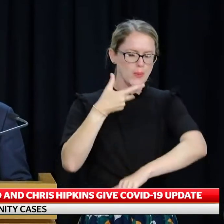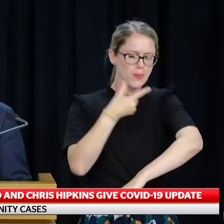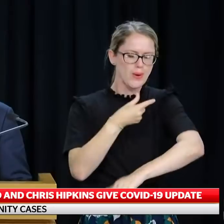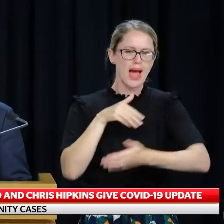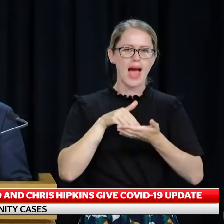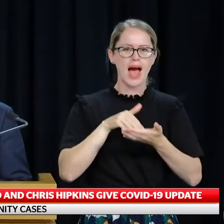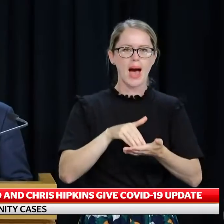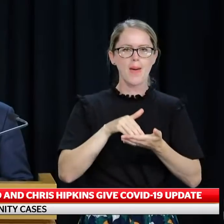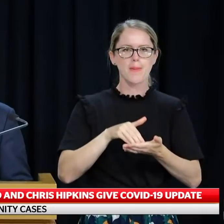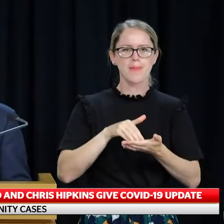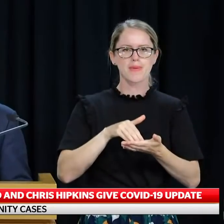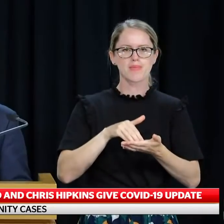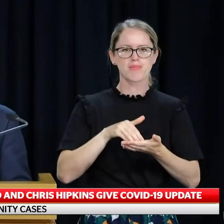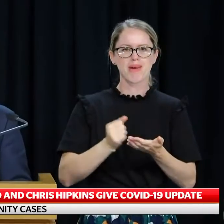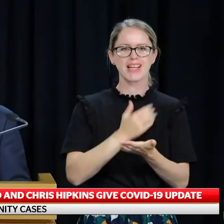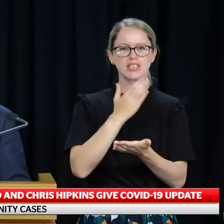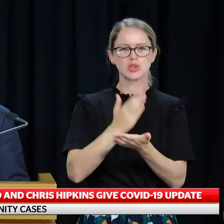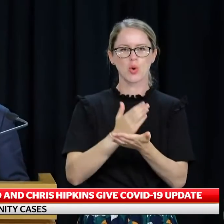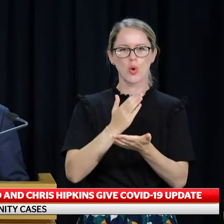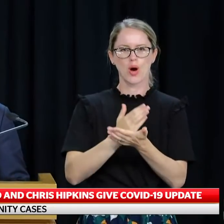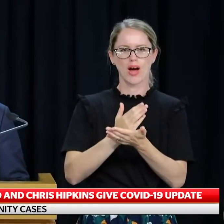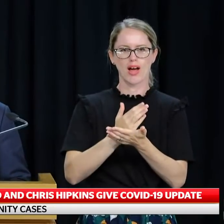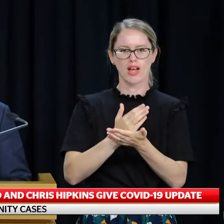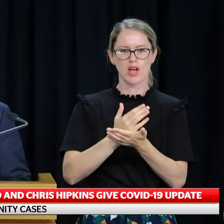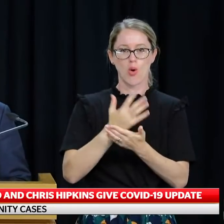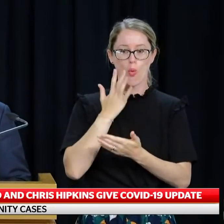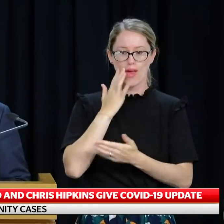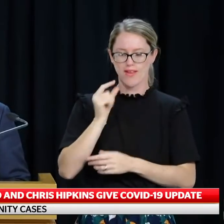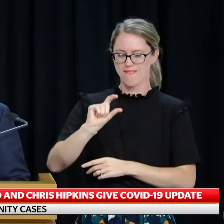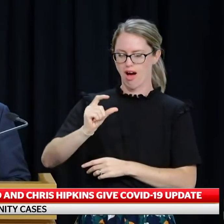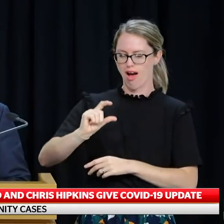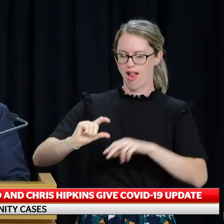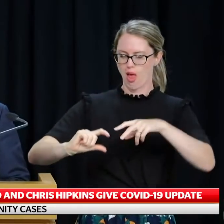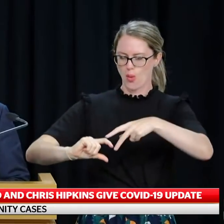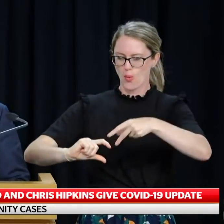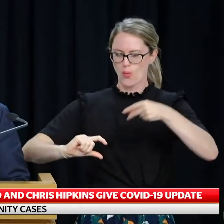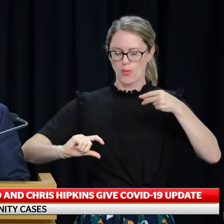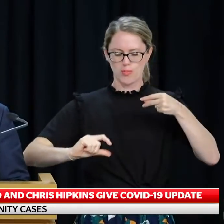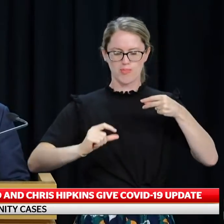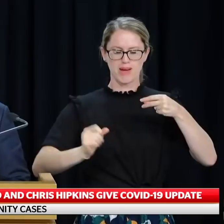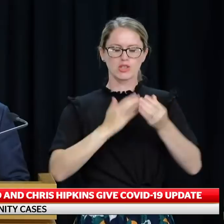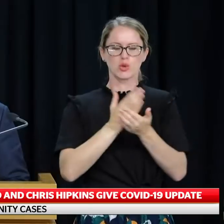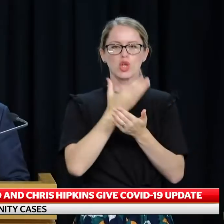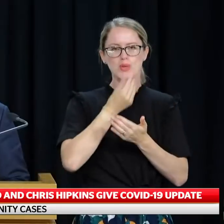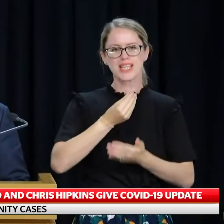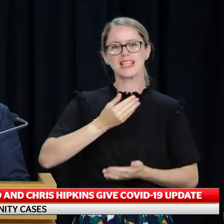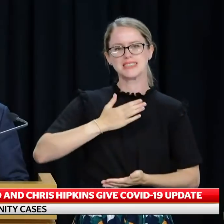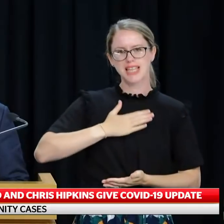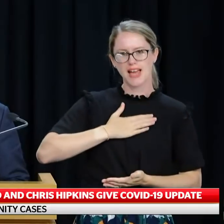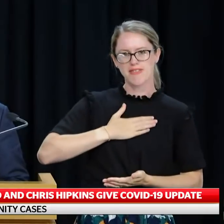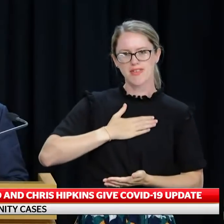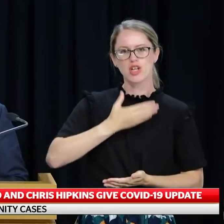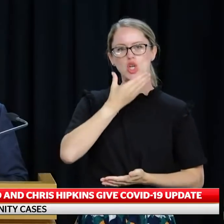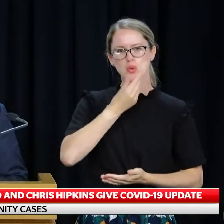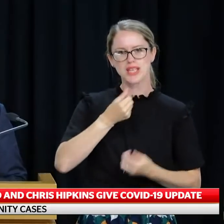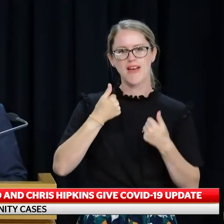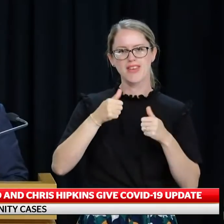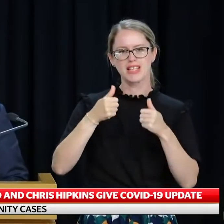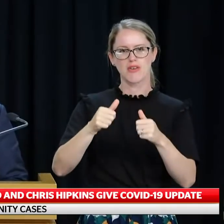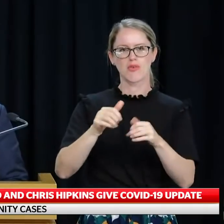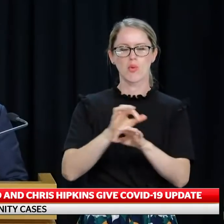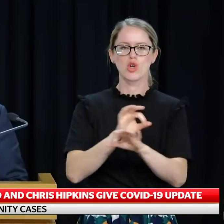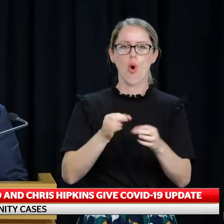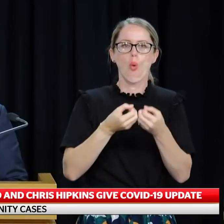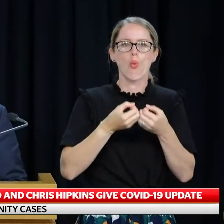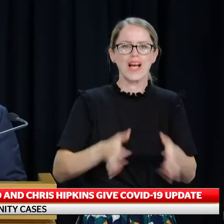the vaccination teams maximise the safe use of the vaccine. Making the most out of every vial